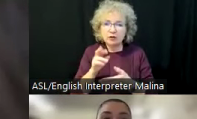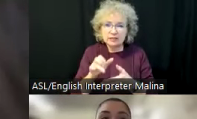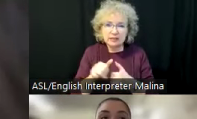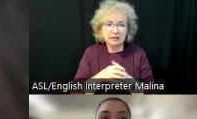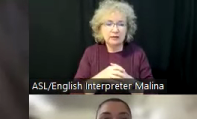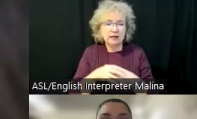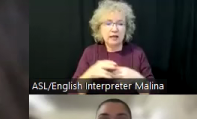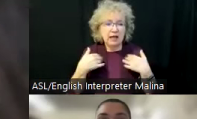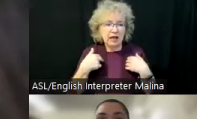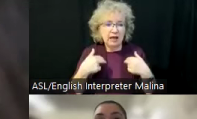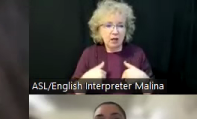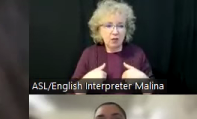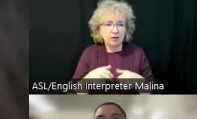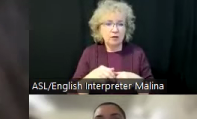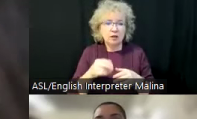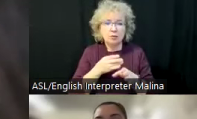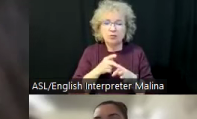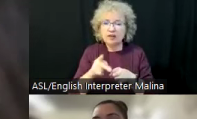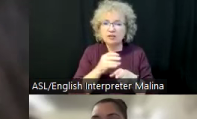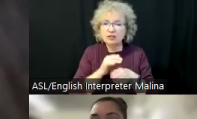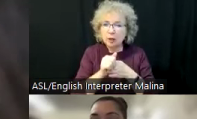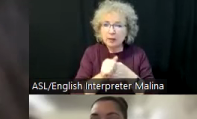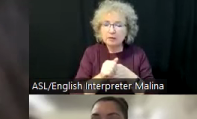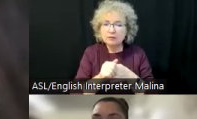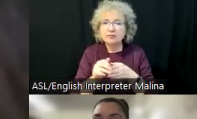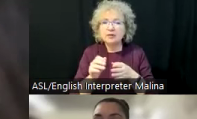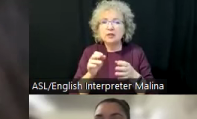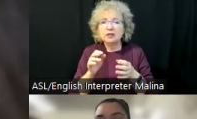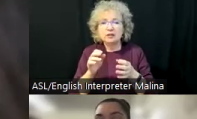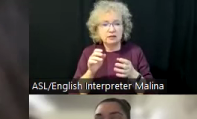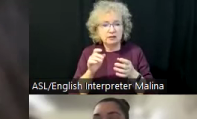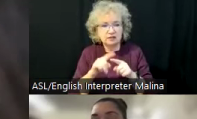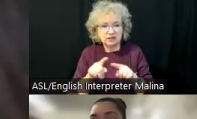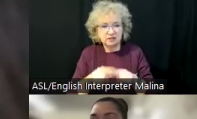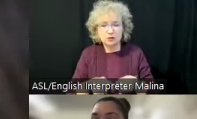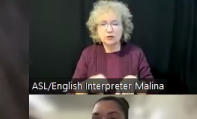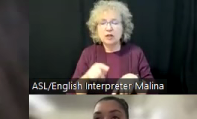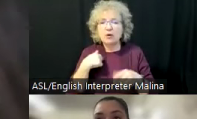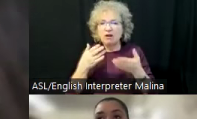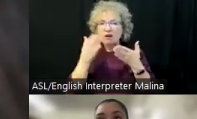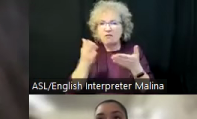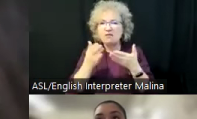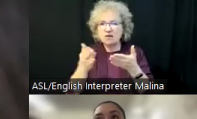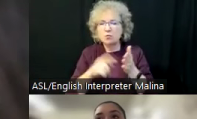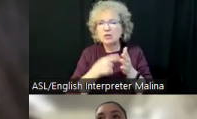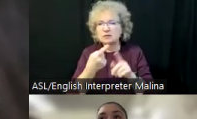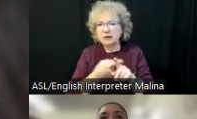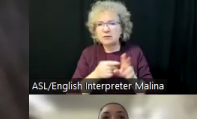development, leadership, leadership. And these are just some of the things that we offer in our once a month meetings that we have.